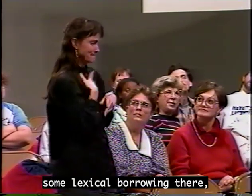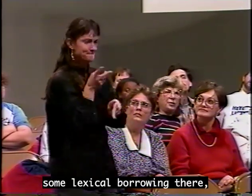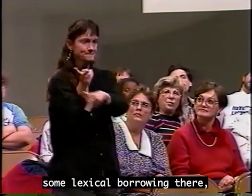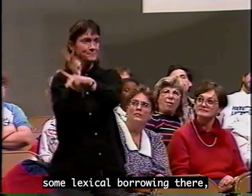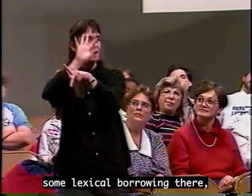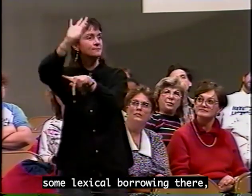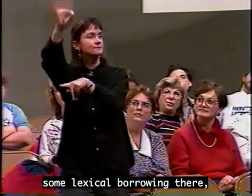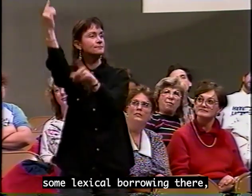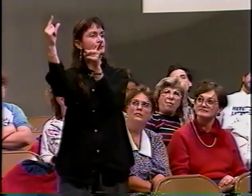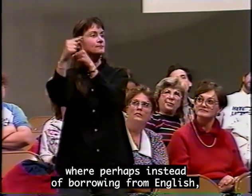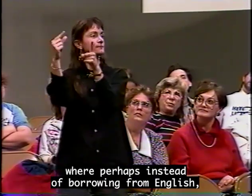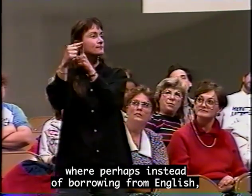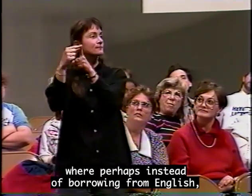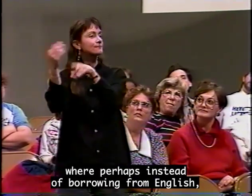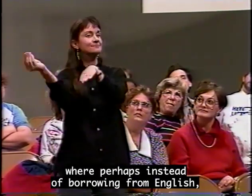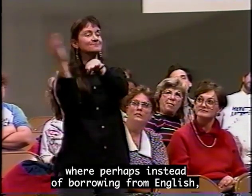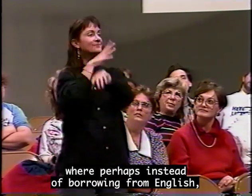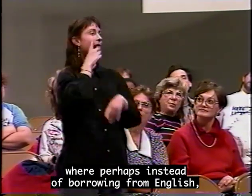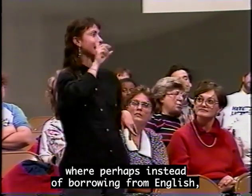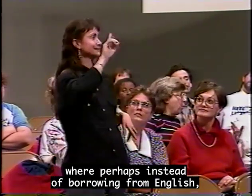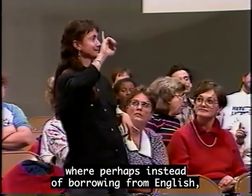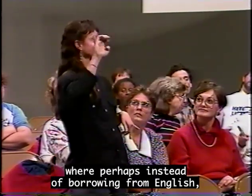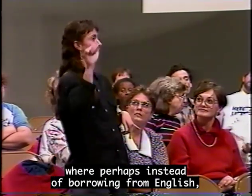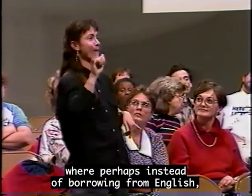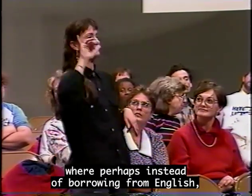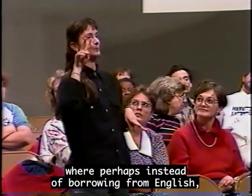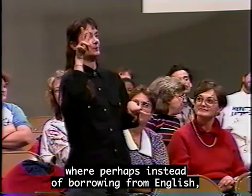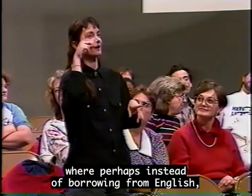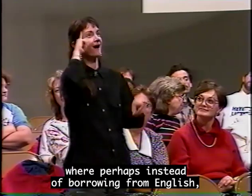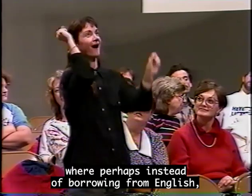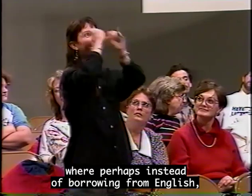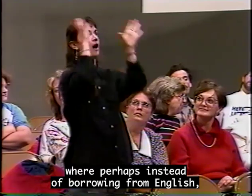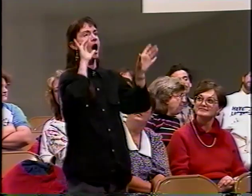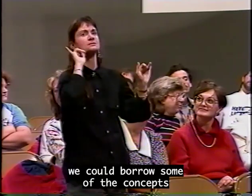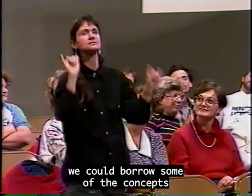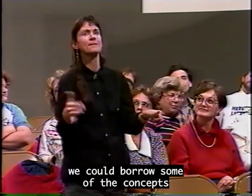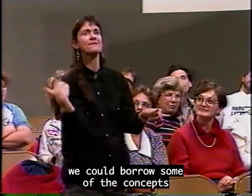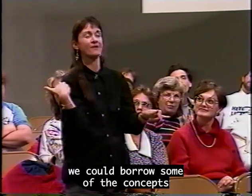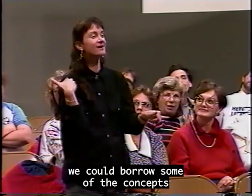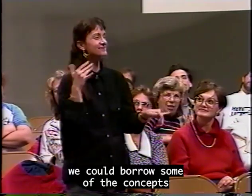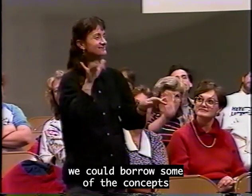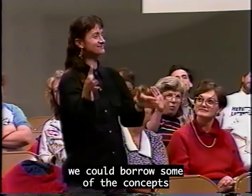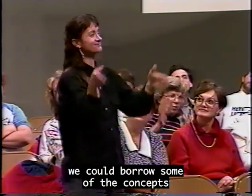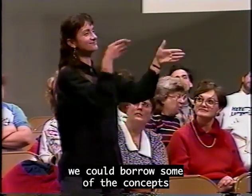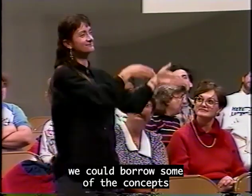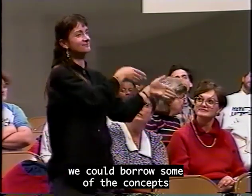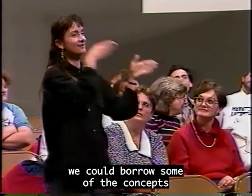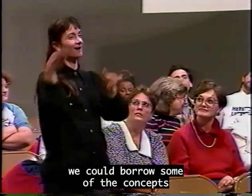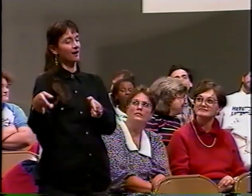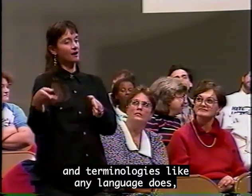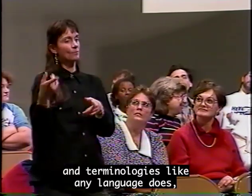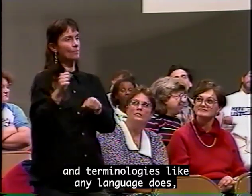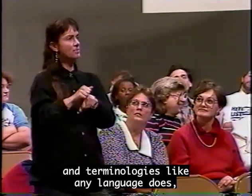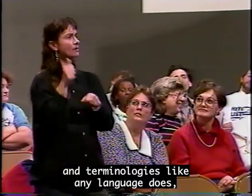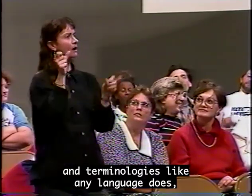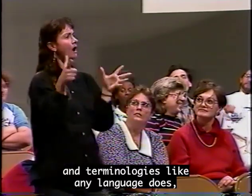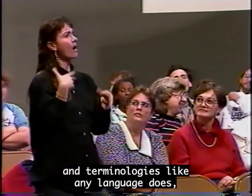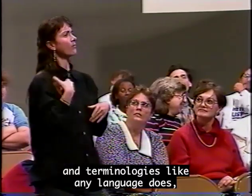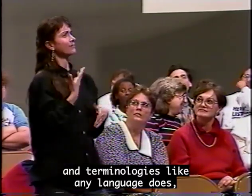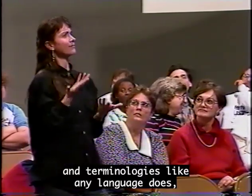borrowing there, where perhaps instead of borrowing from English, we could borrow some of the concepts and terminologies,